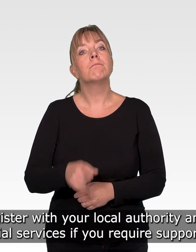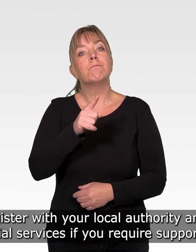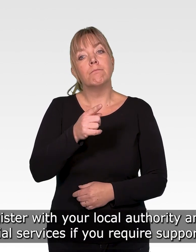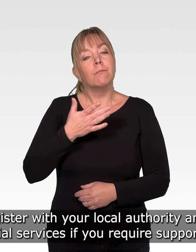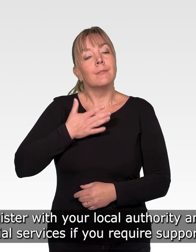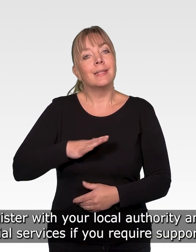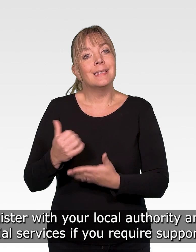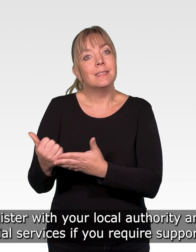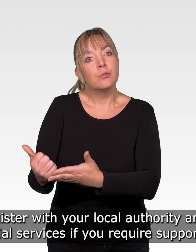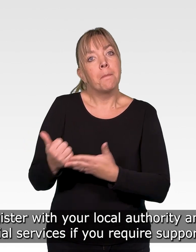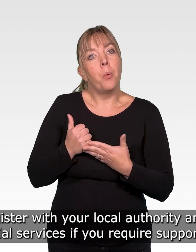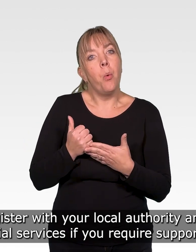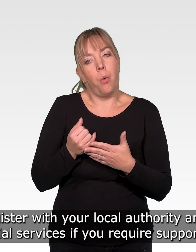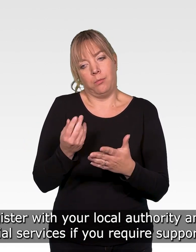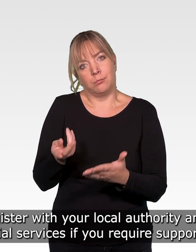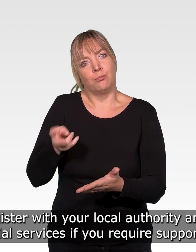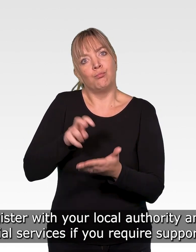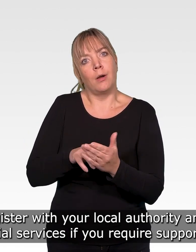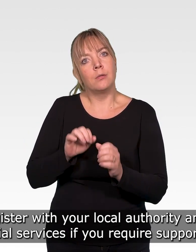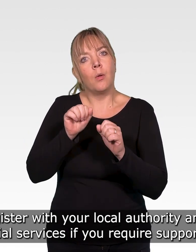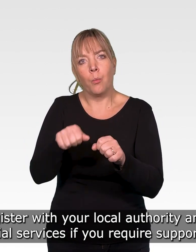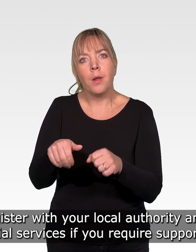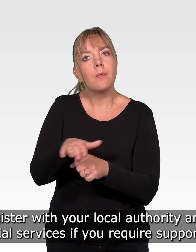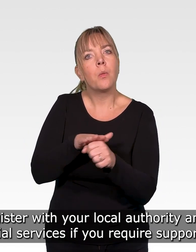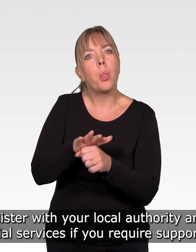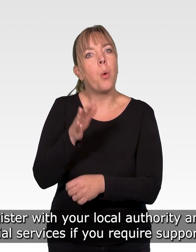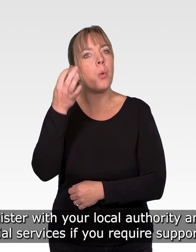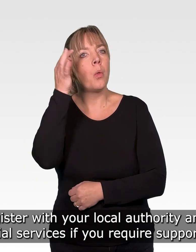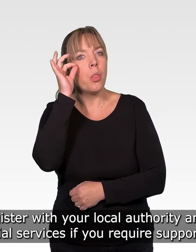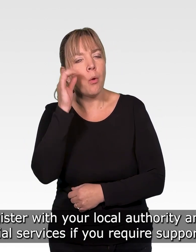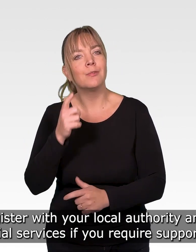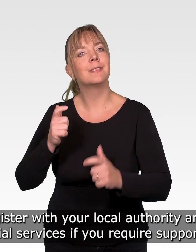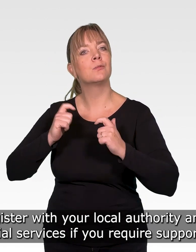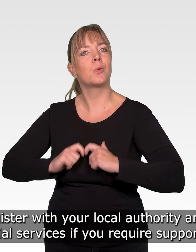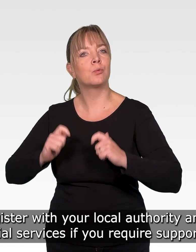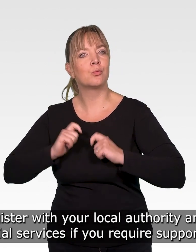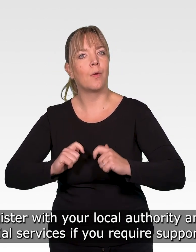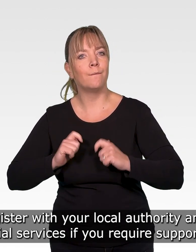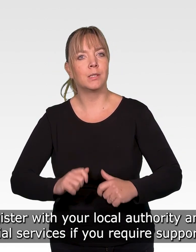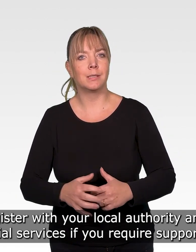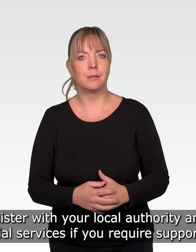Register with your local authority and social services if you require support.